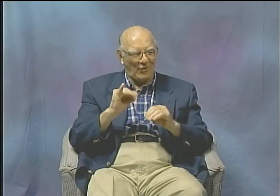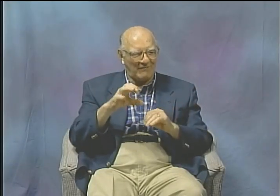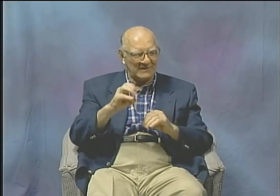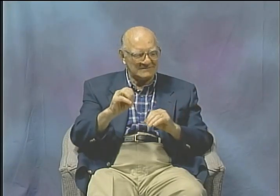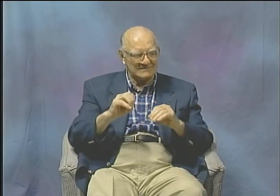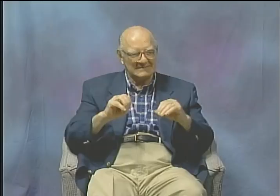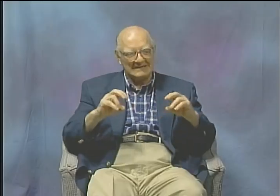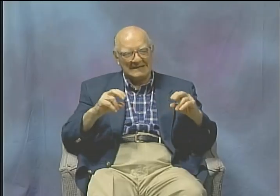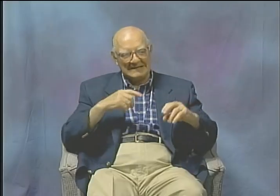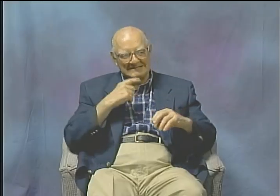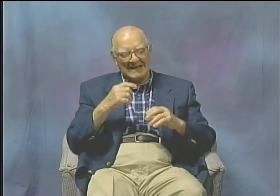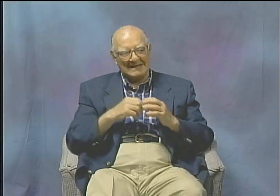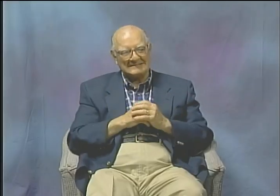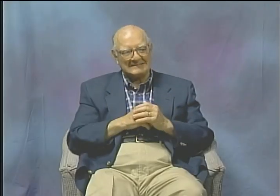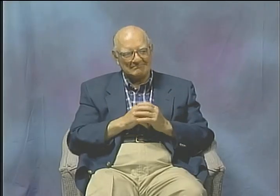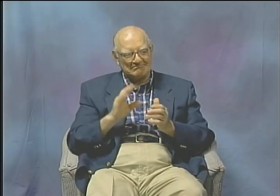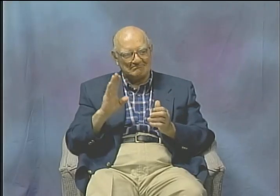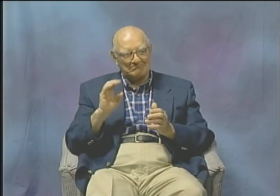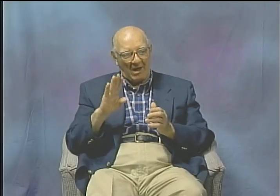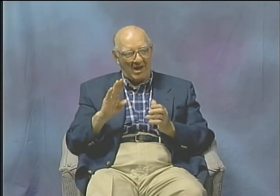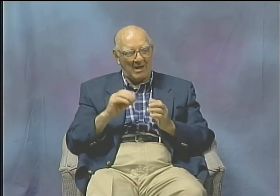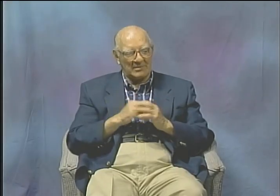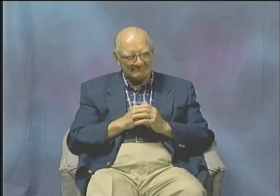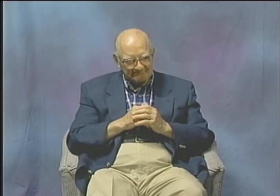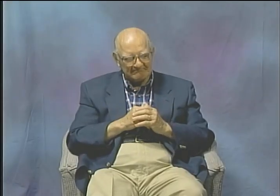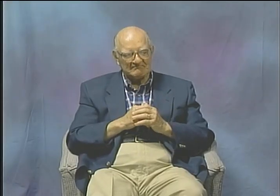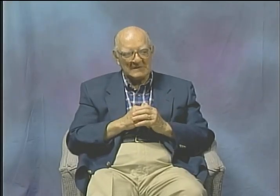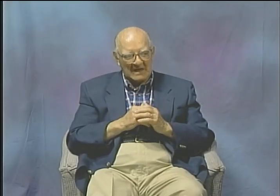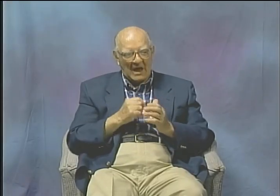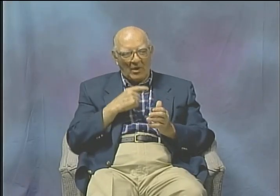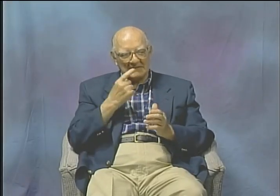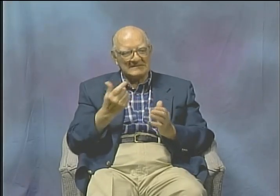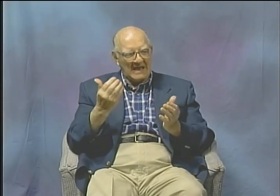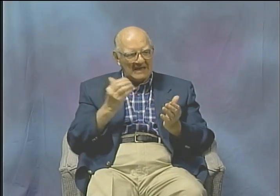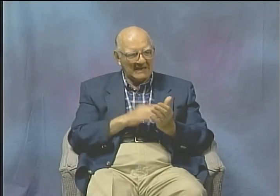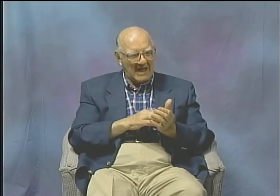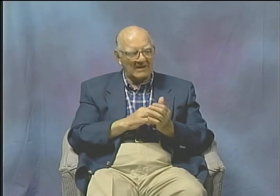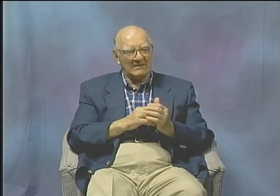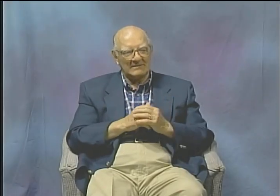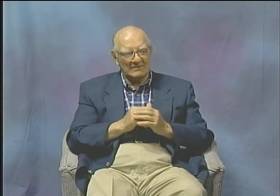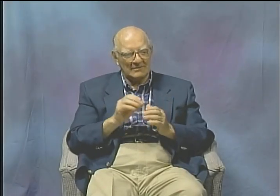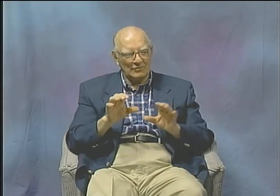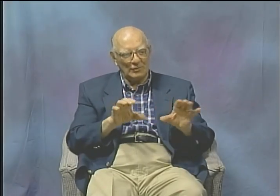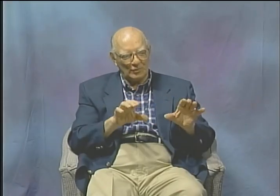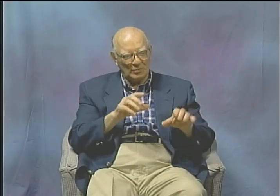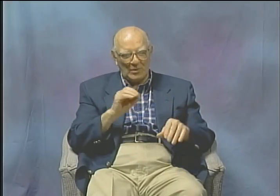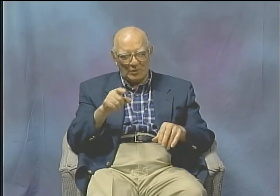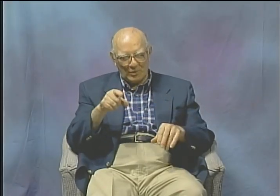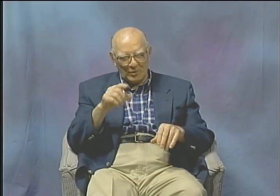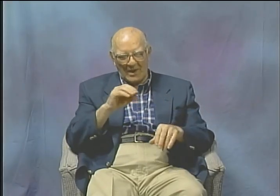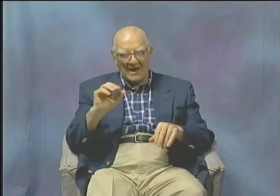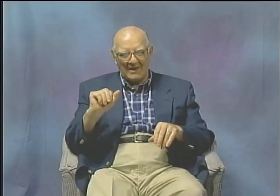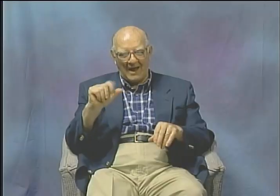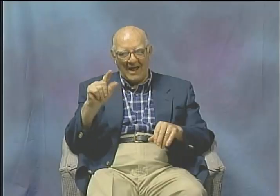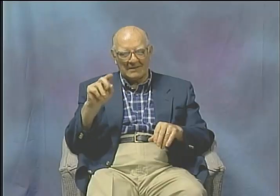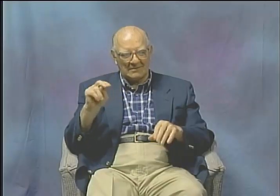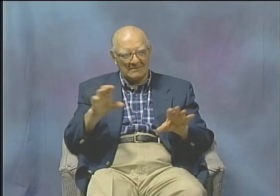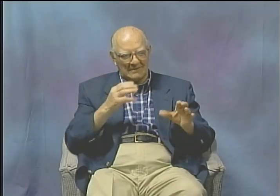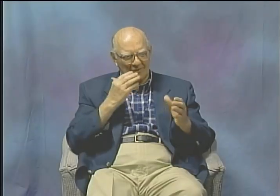office. He says, Bob, I want to say again, you and Elton did a